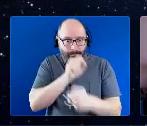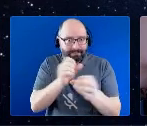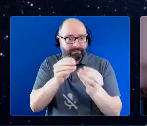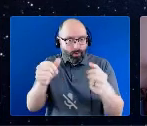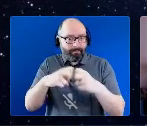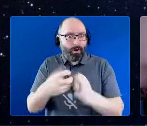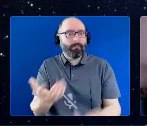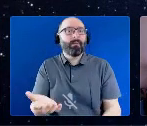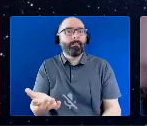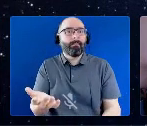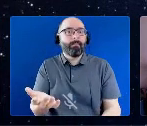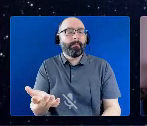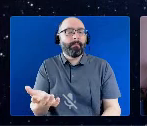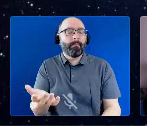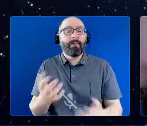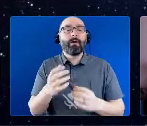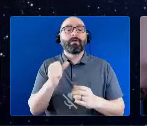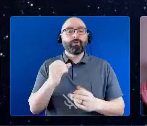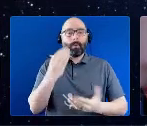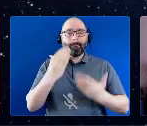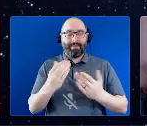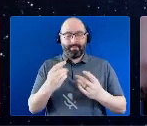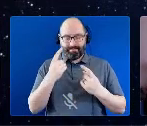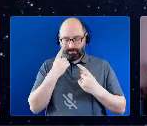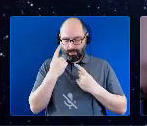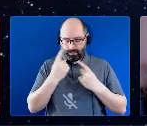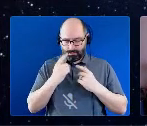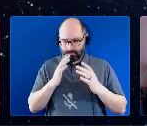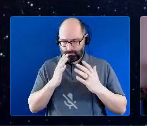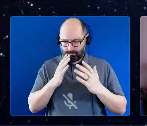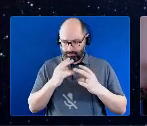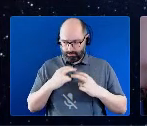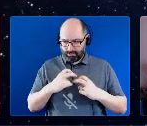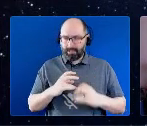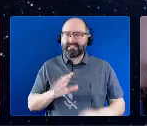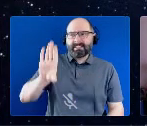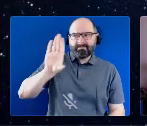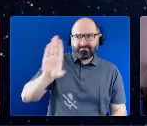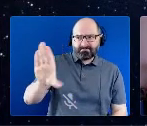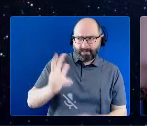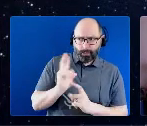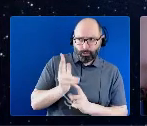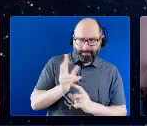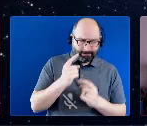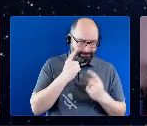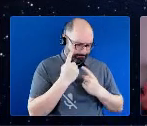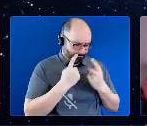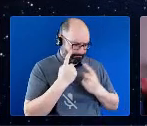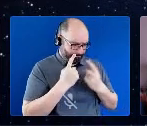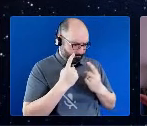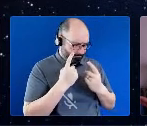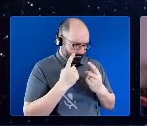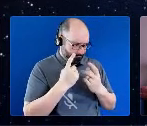that's thinking to yourself for 3 minutes. Just tell the interviewer, okay, I'm going to think about this for a little bit and then I'm going to get back to you. Like whatever you're